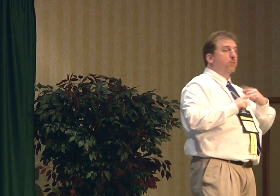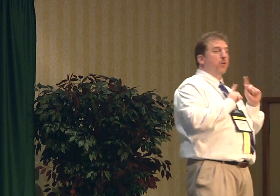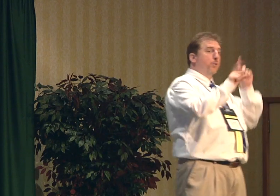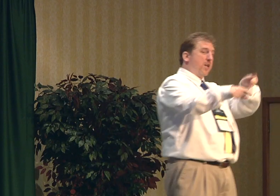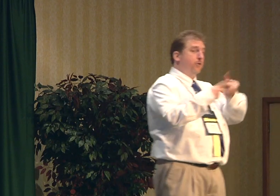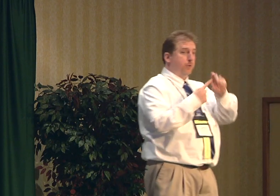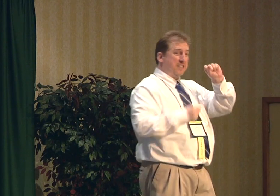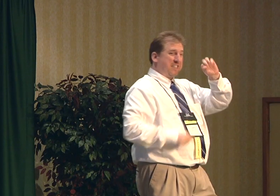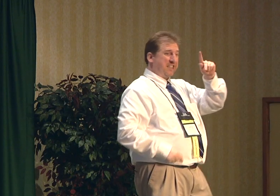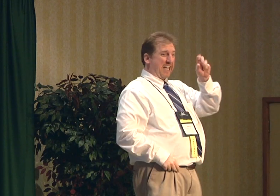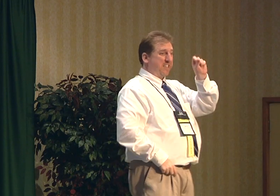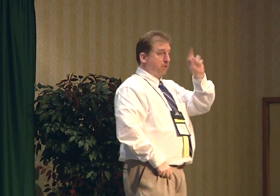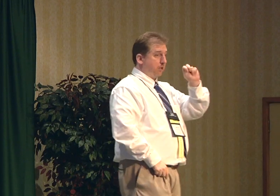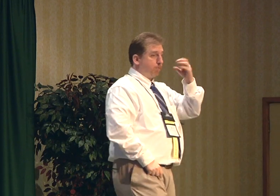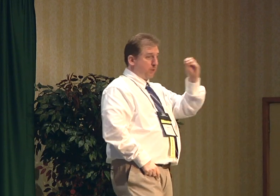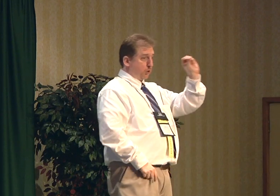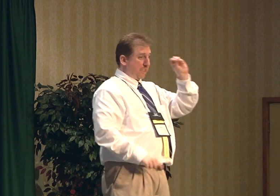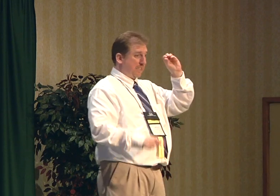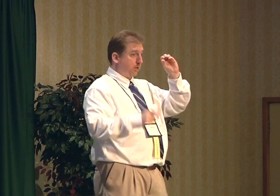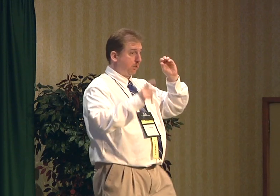So now for the town hall meeting, we went to Sykes, Missouri.